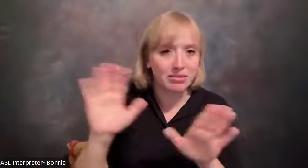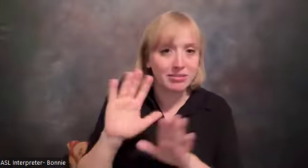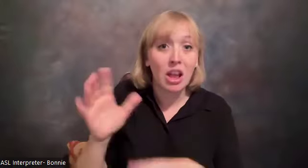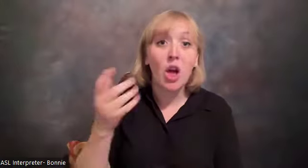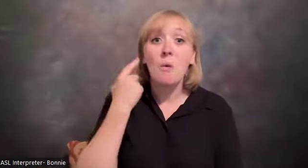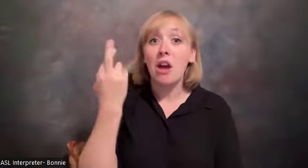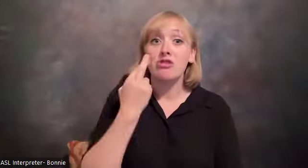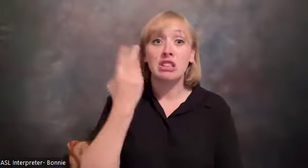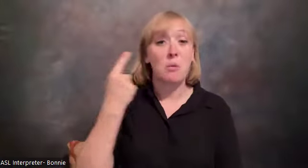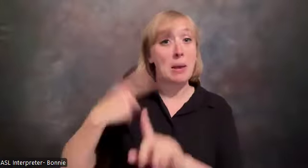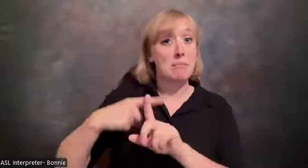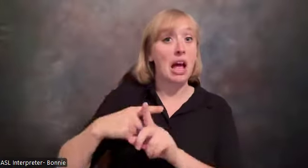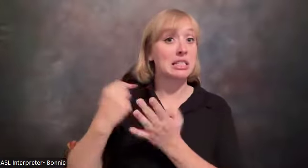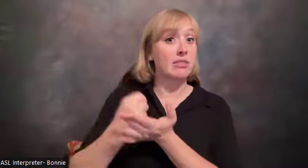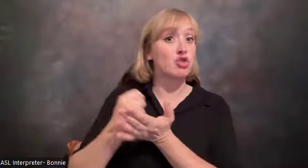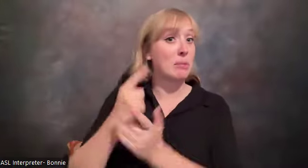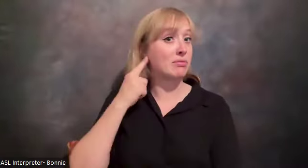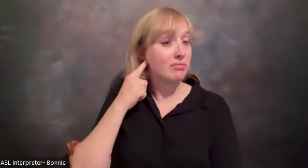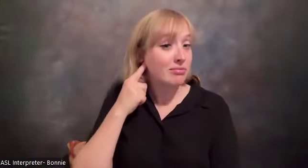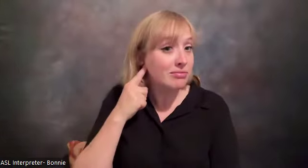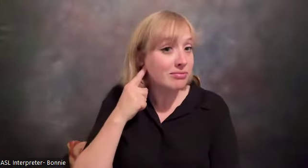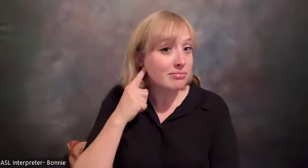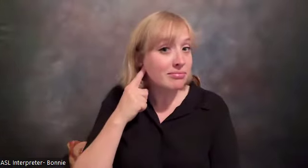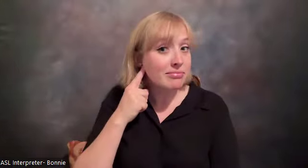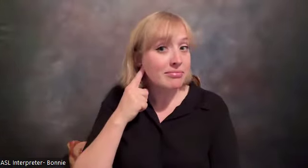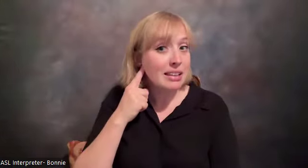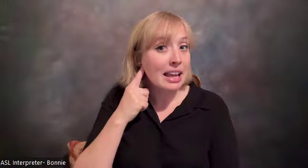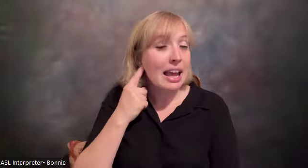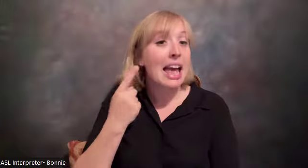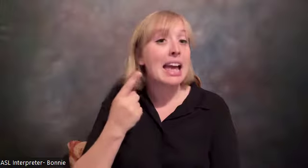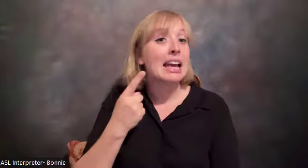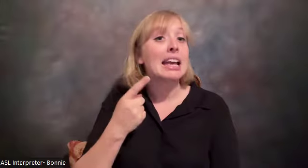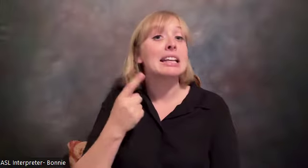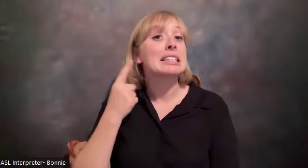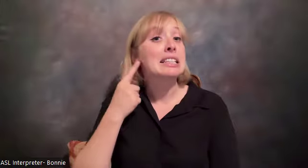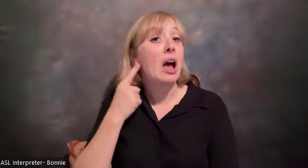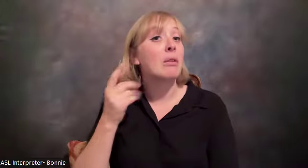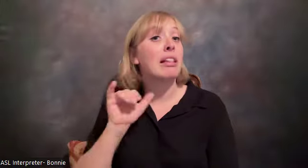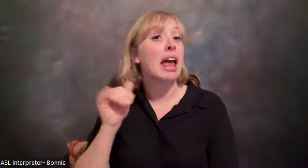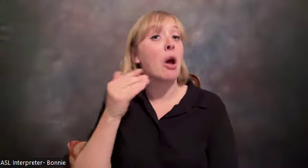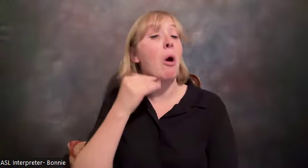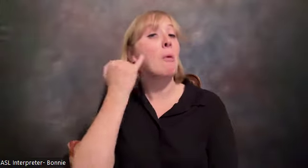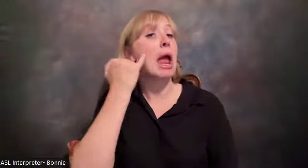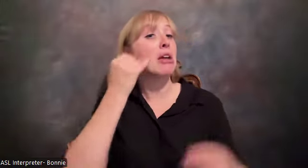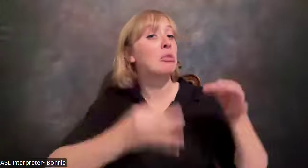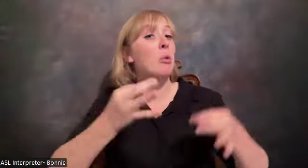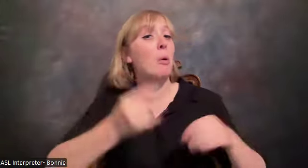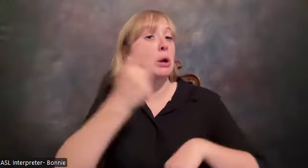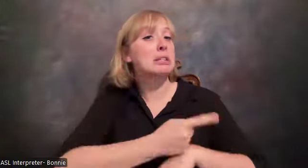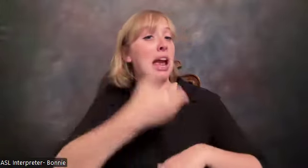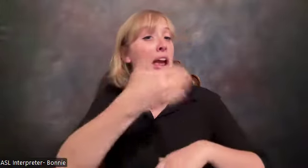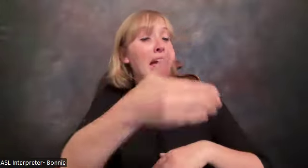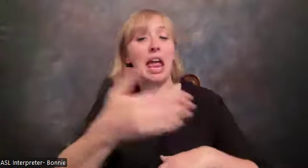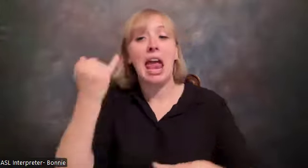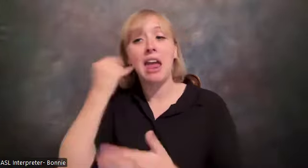I reacted that way to the treatment is that sounded like something that might help me with the inevitable court dates that were coming, right? Now, as you can